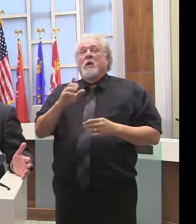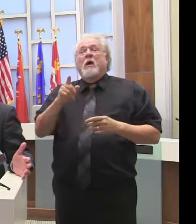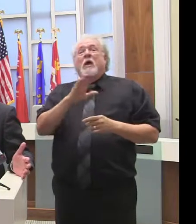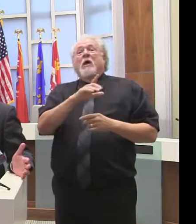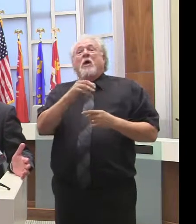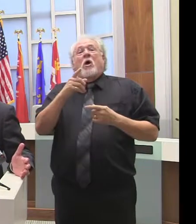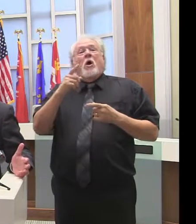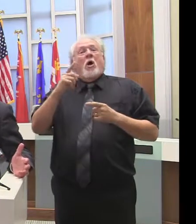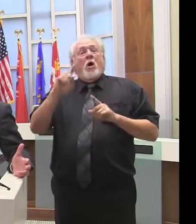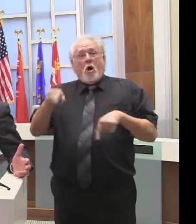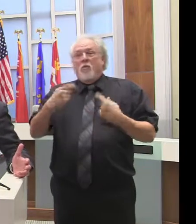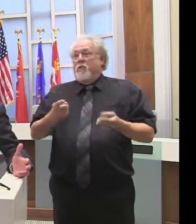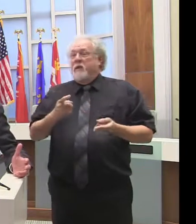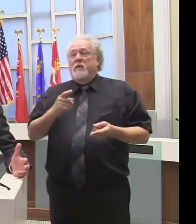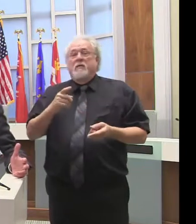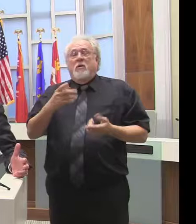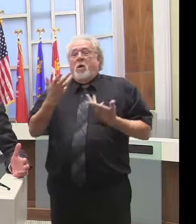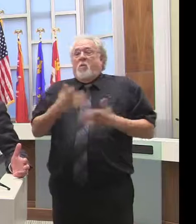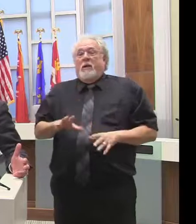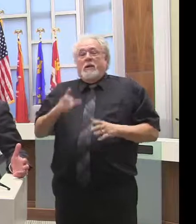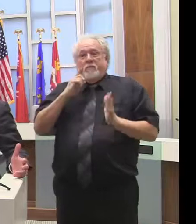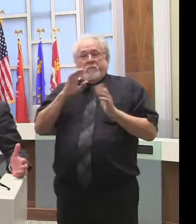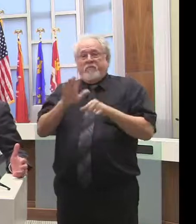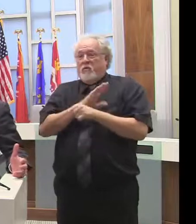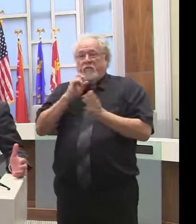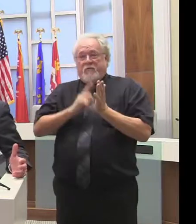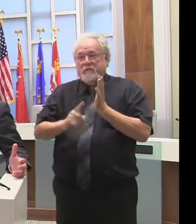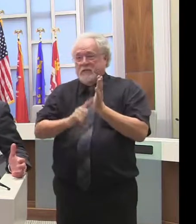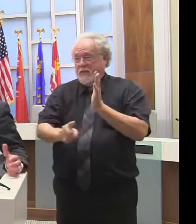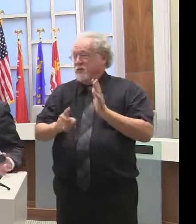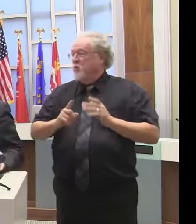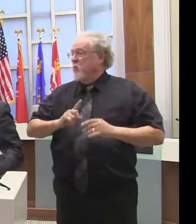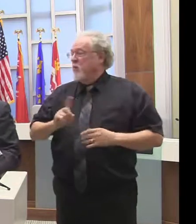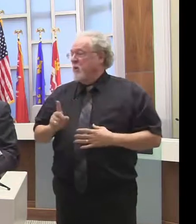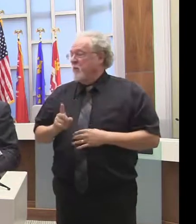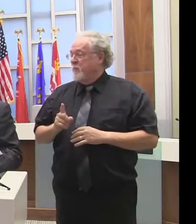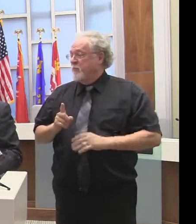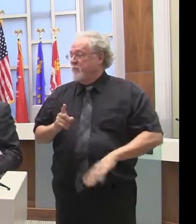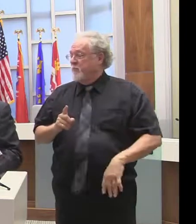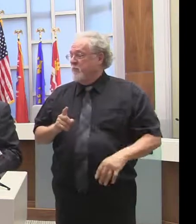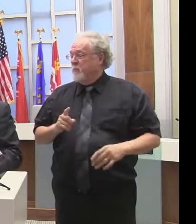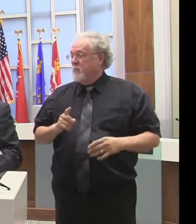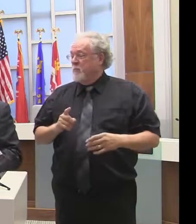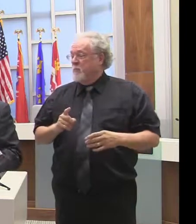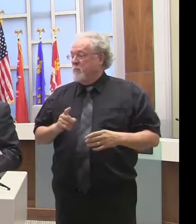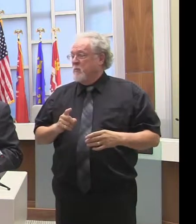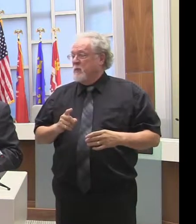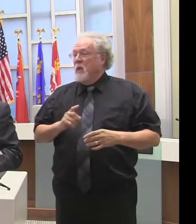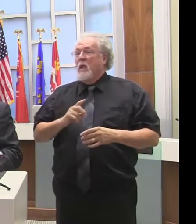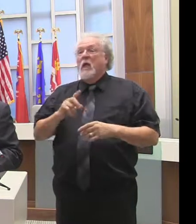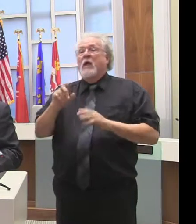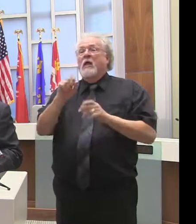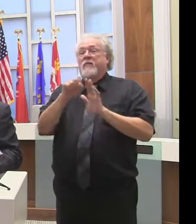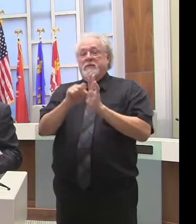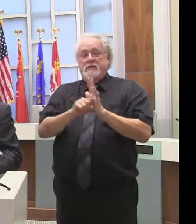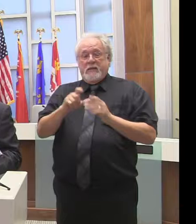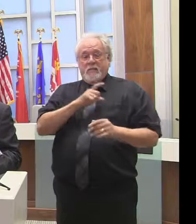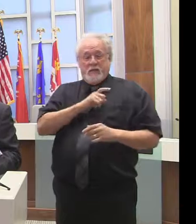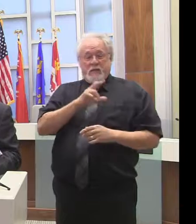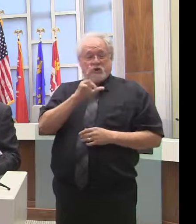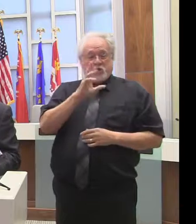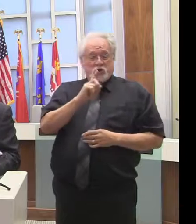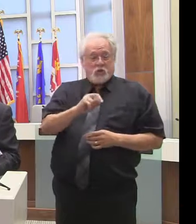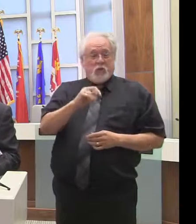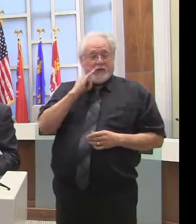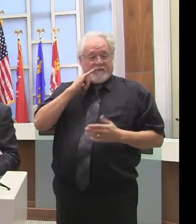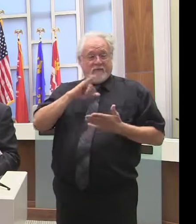There has already been a very thorough investigation where the type of work that the state police would do had it been the